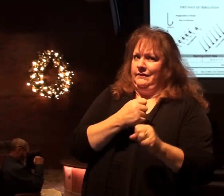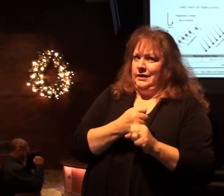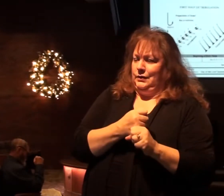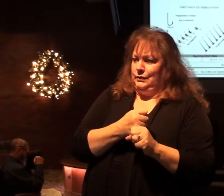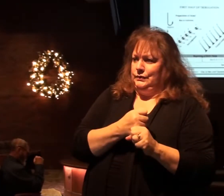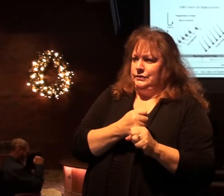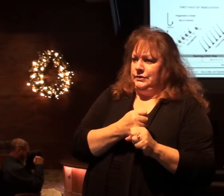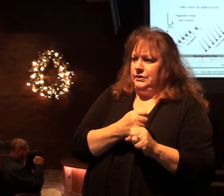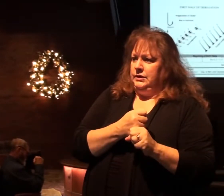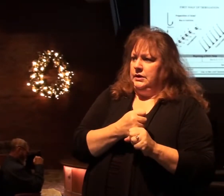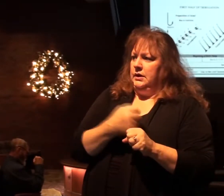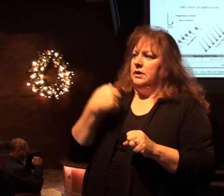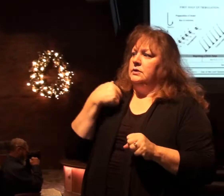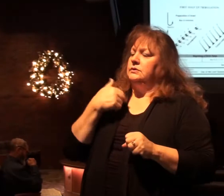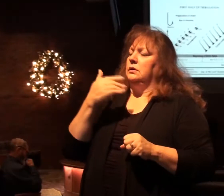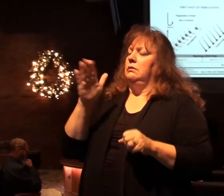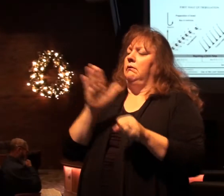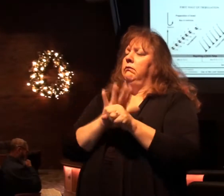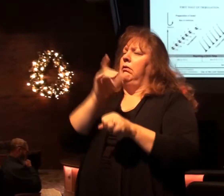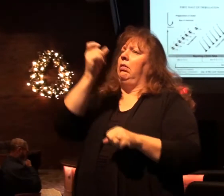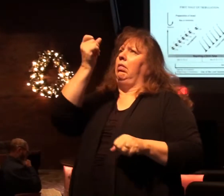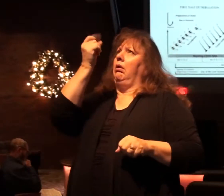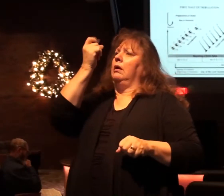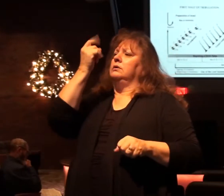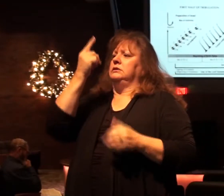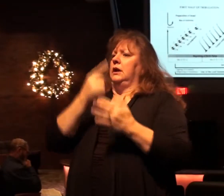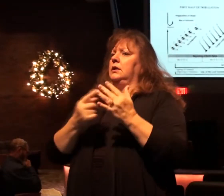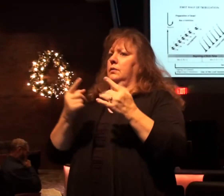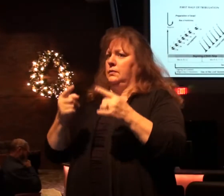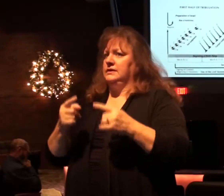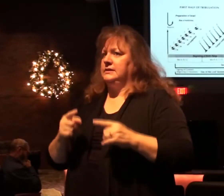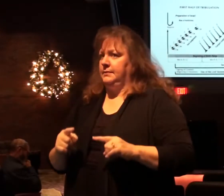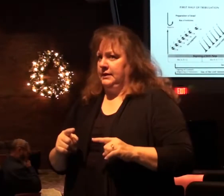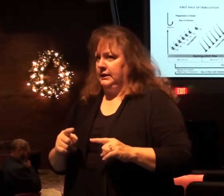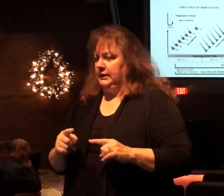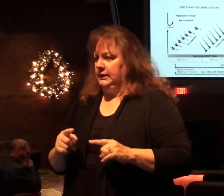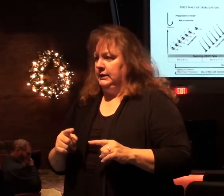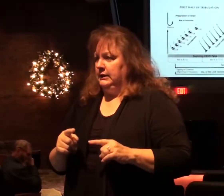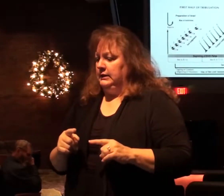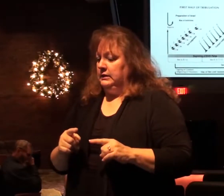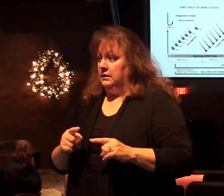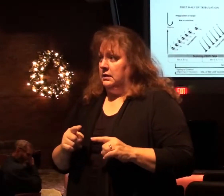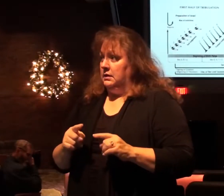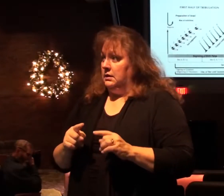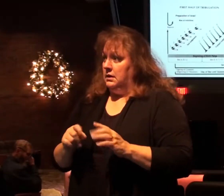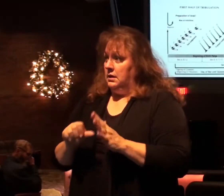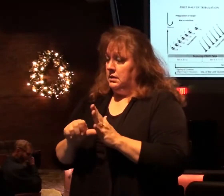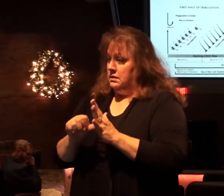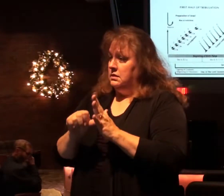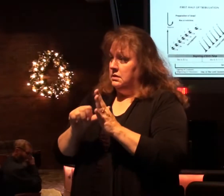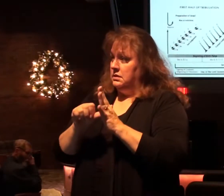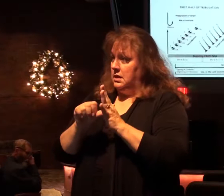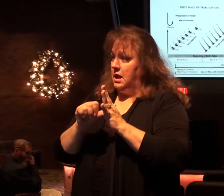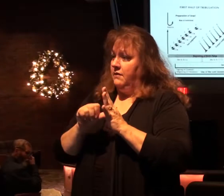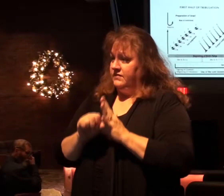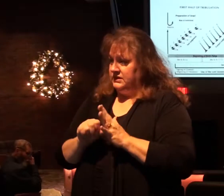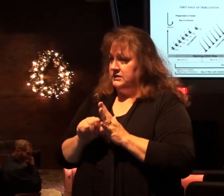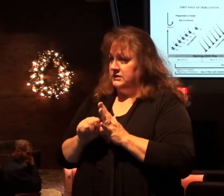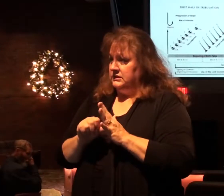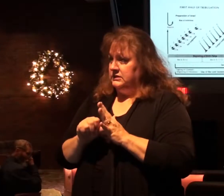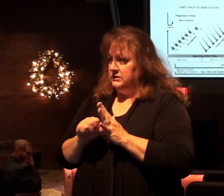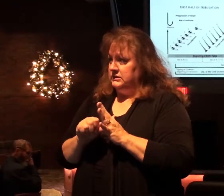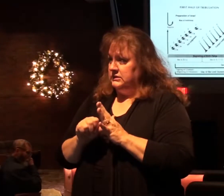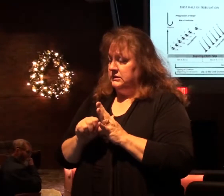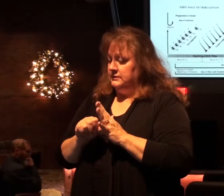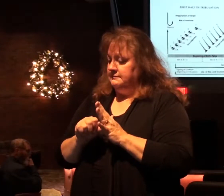so that we have a better understanding of what's taking place. And the particular emphases on these